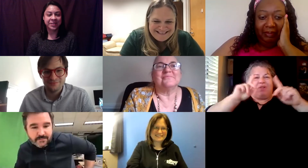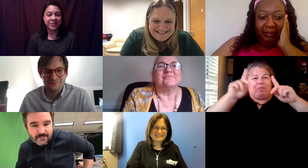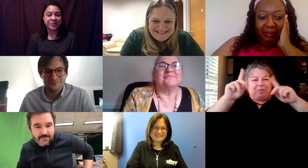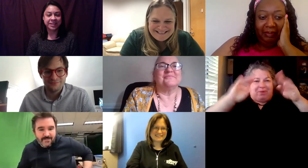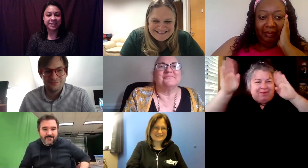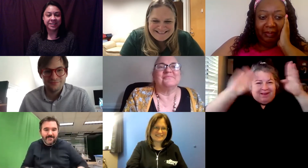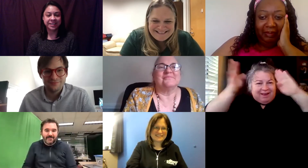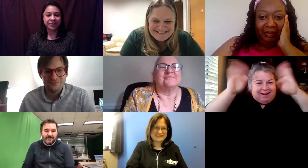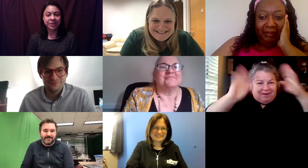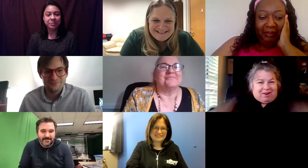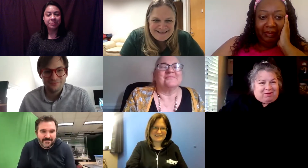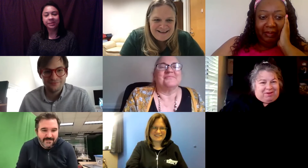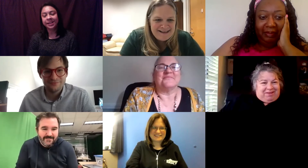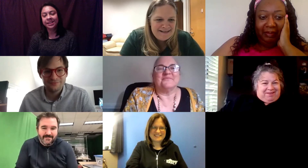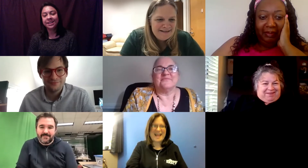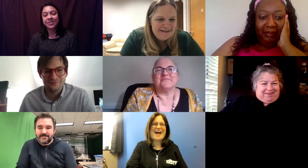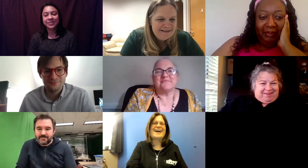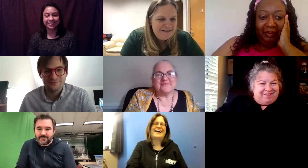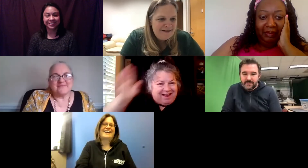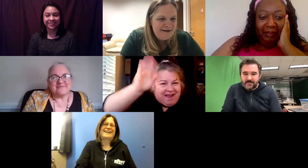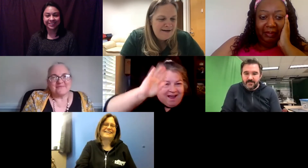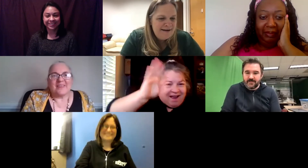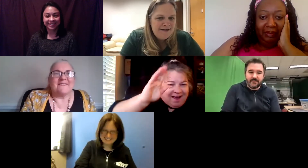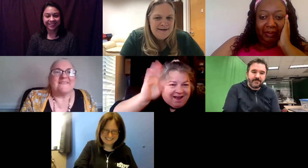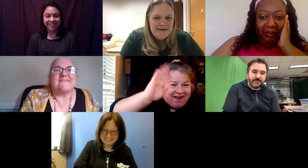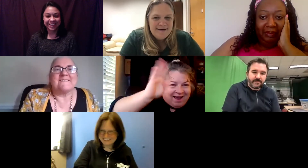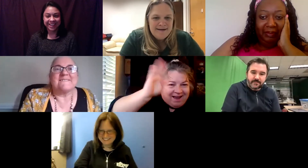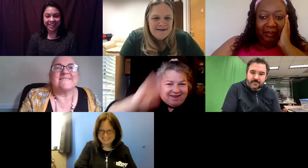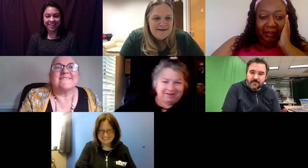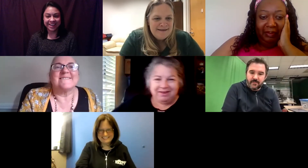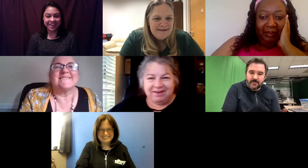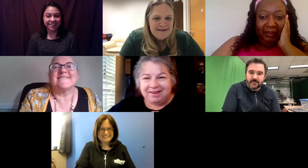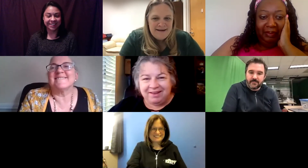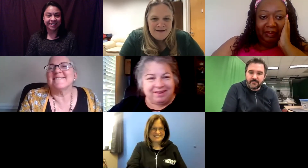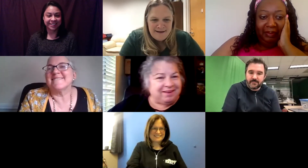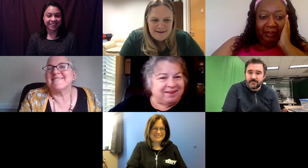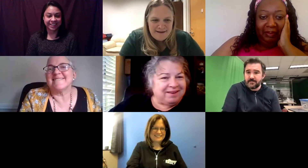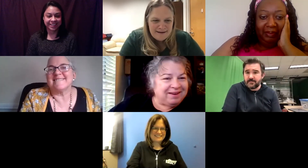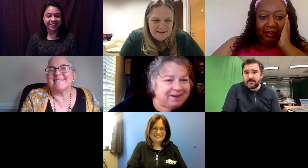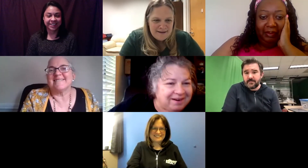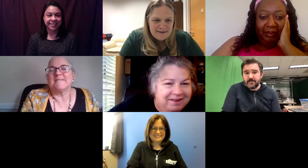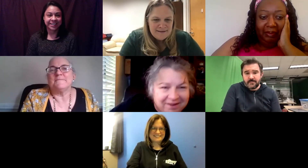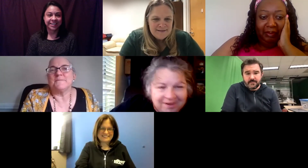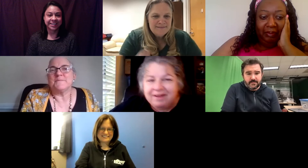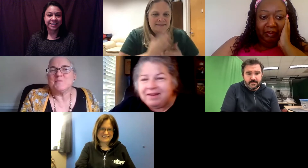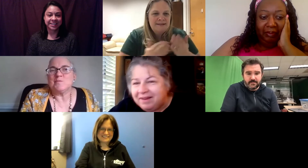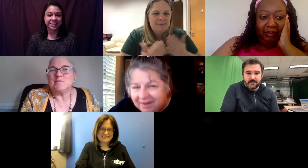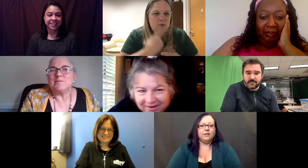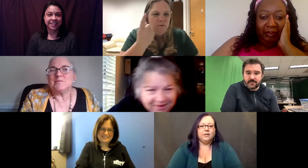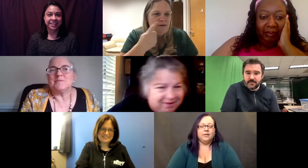Hello, everyone. Real people, hello. Hey there.